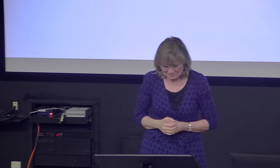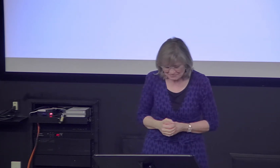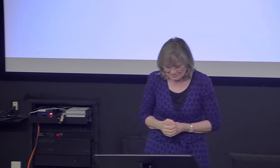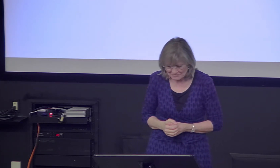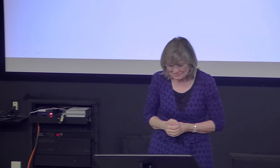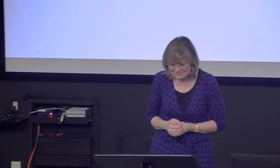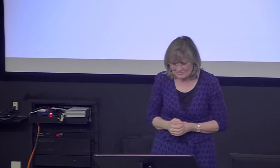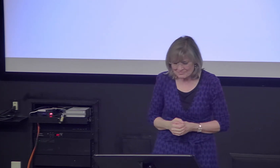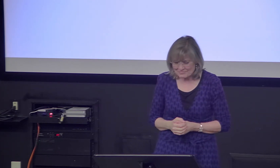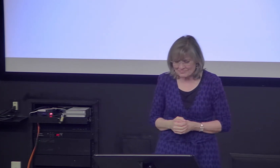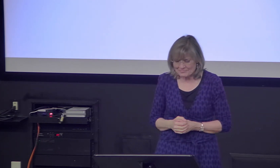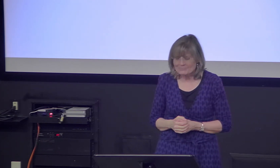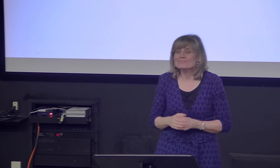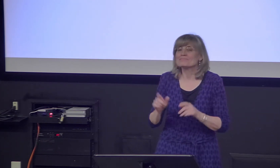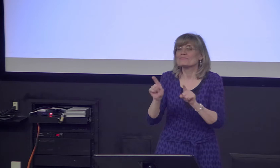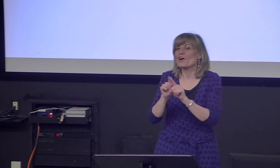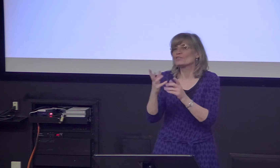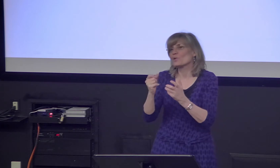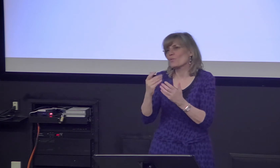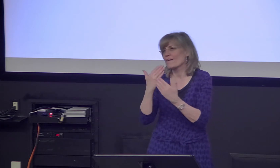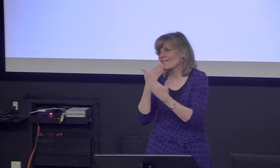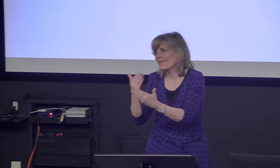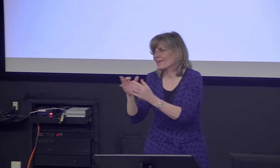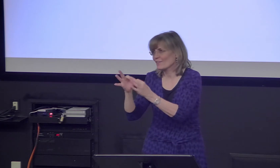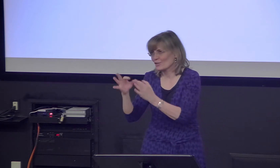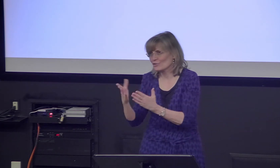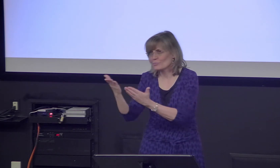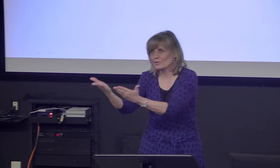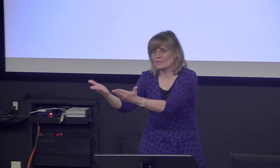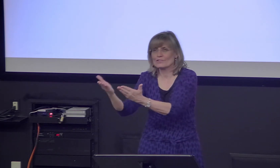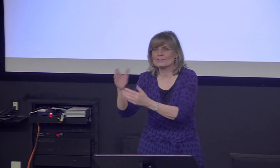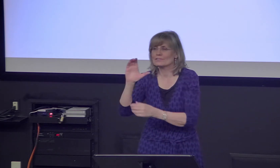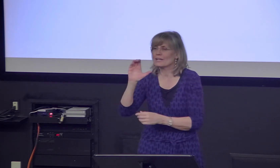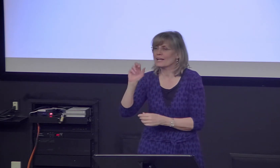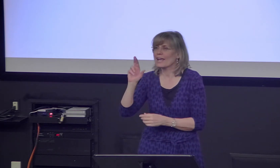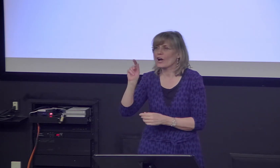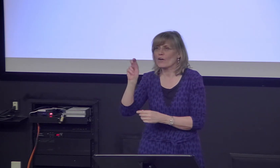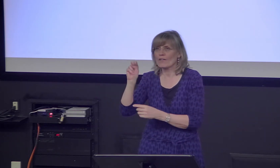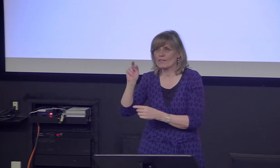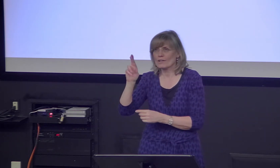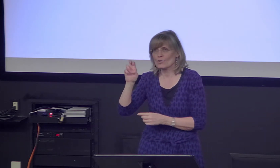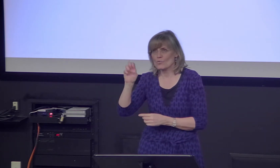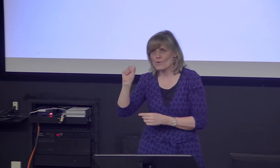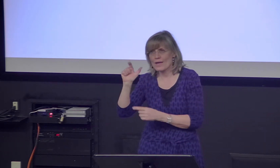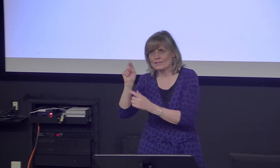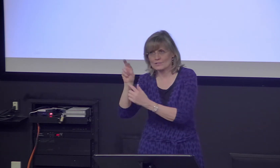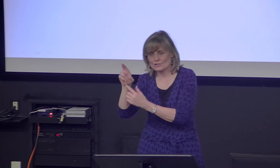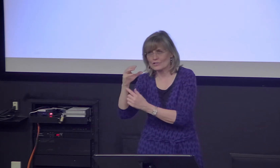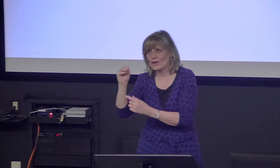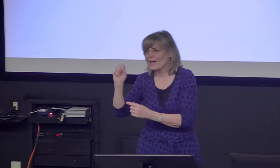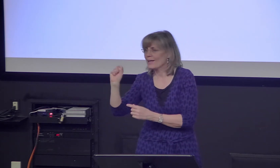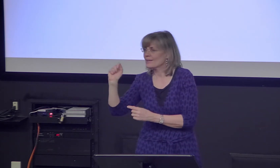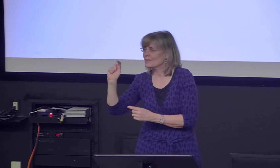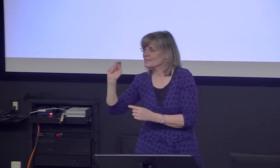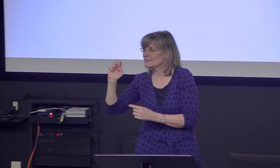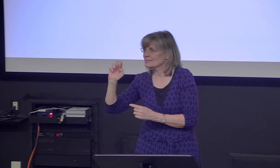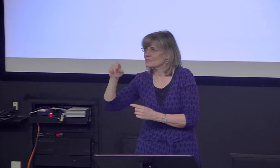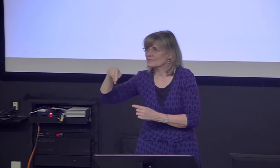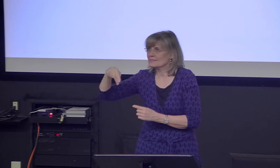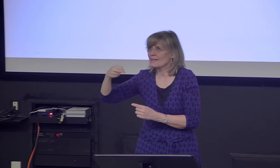coming. Certainly. I also want to thank our interpreters, Carolyn Ressler and